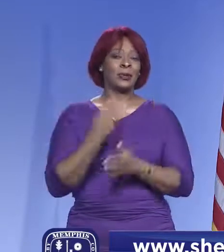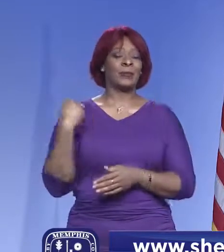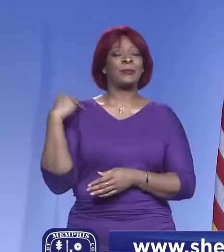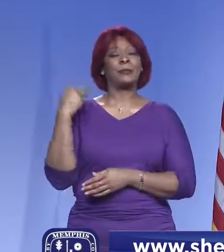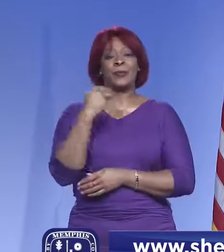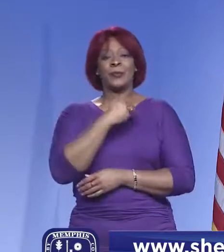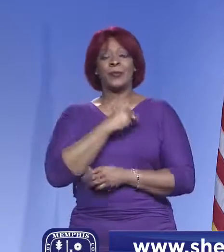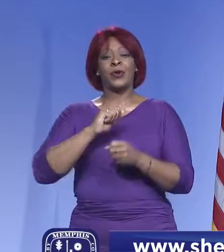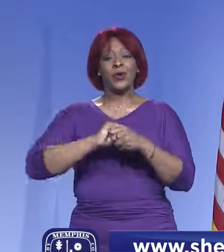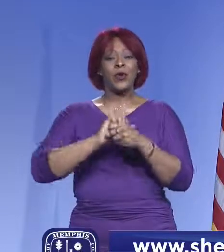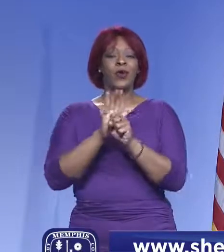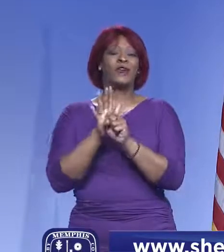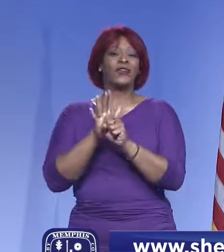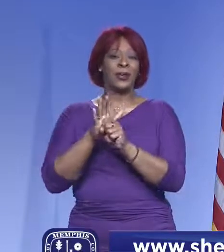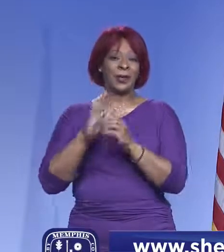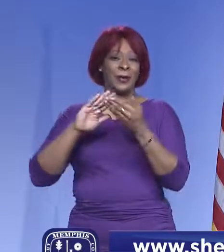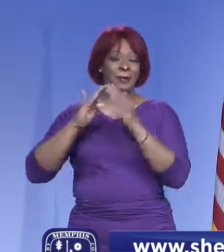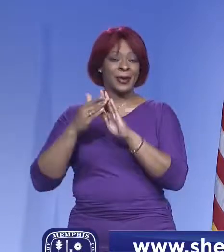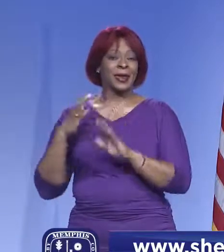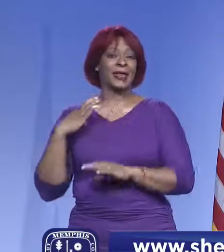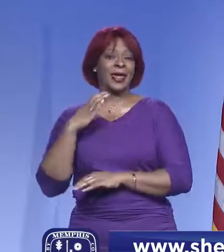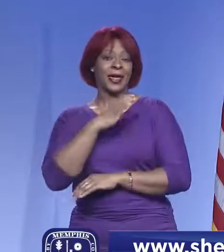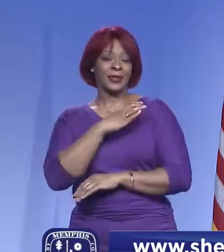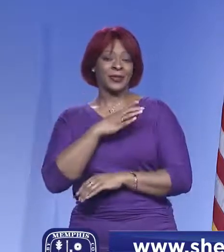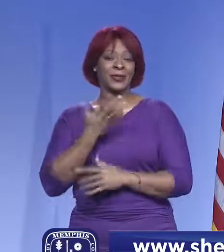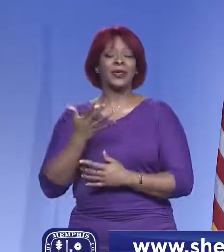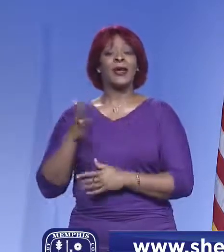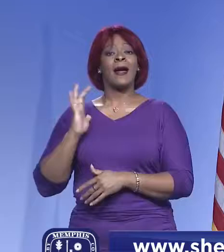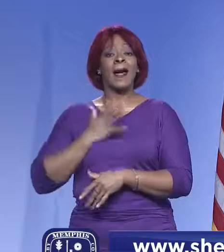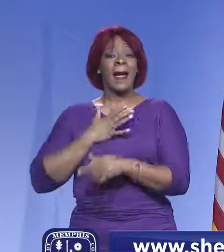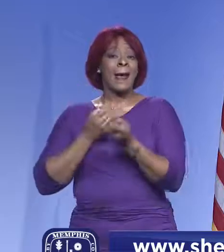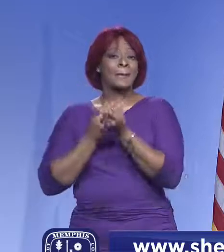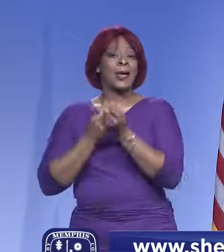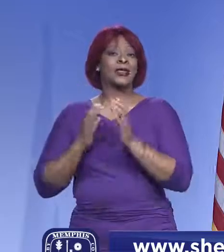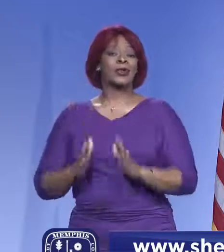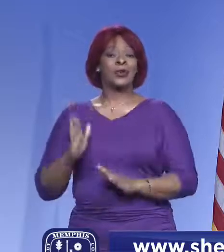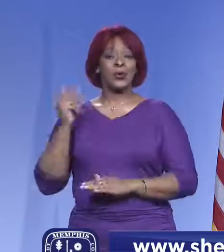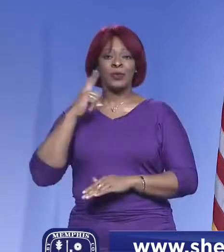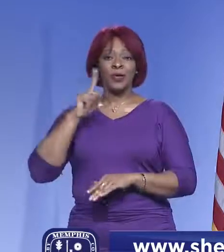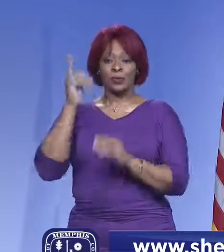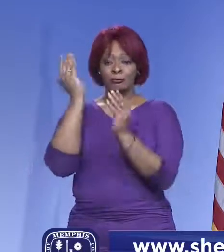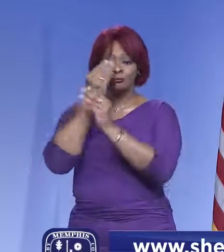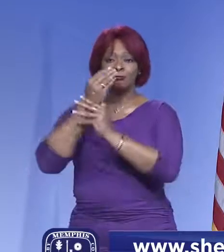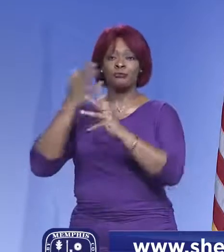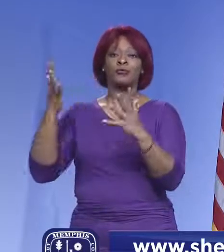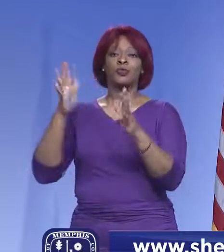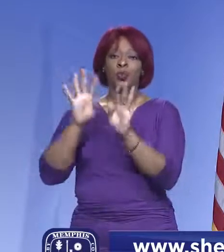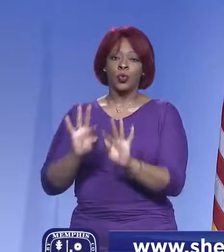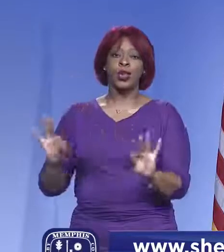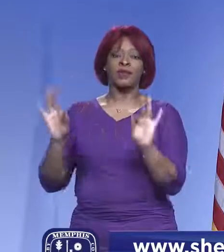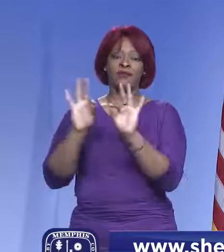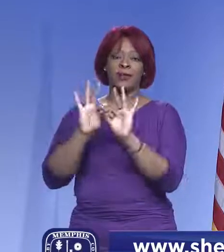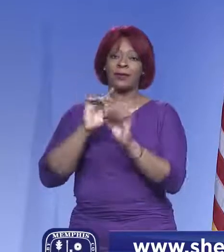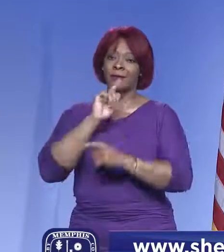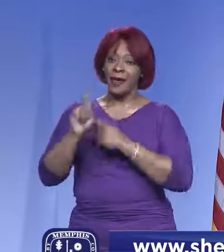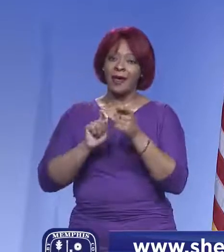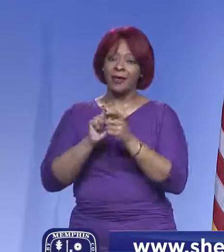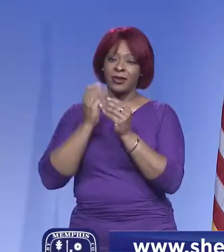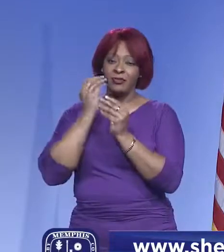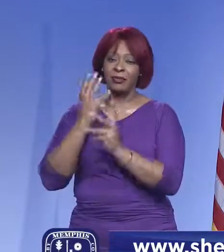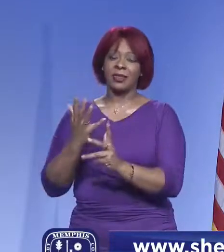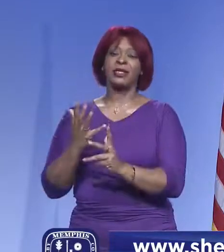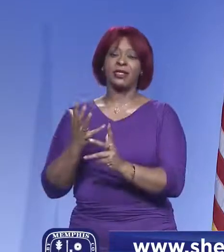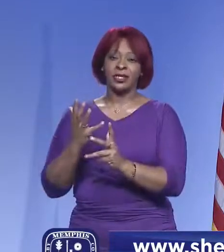COVID Community Council, our ambassadors, if you will. We are hopeful that they'll put out relevant and accurate